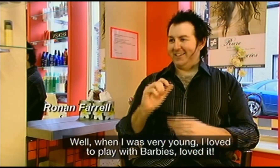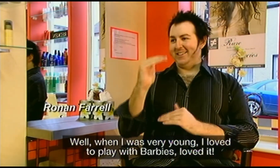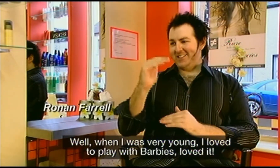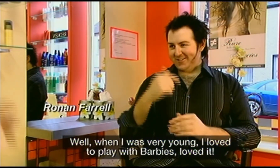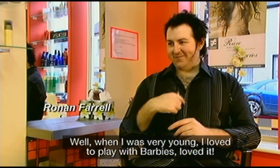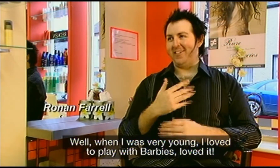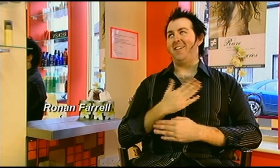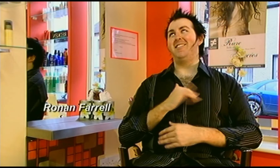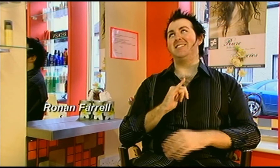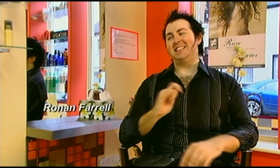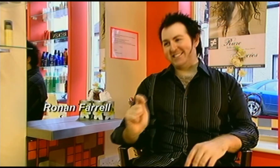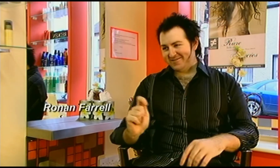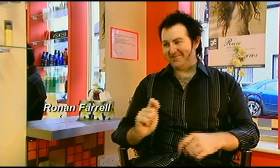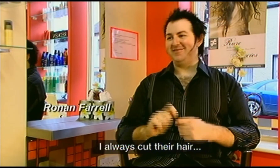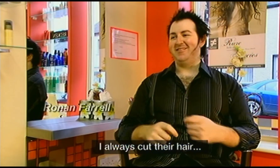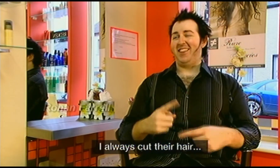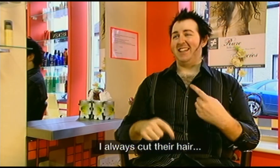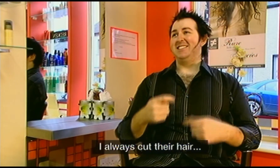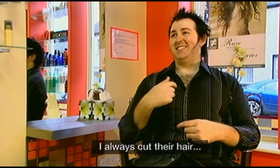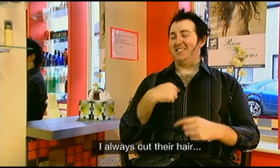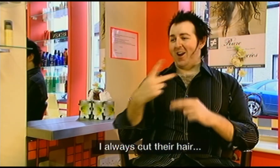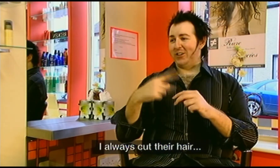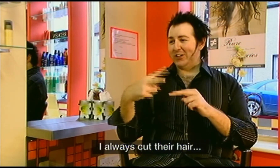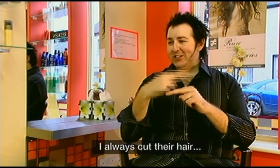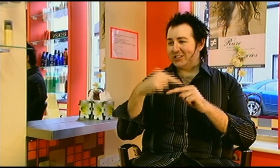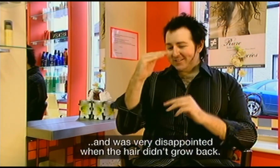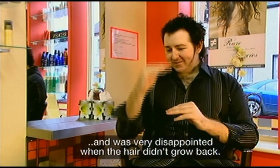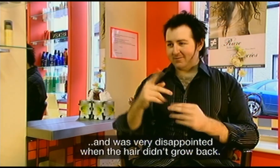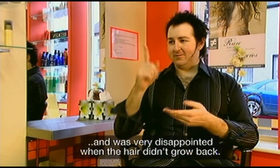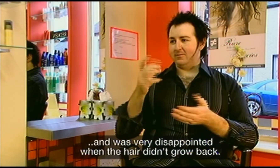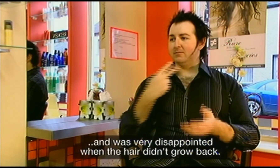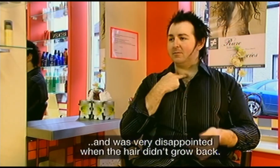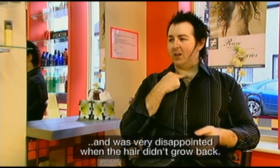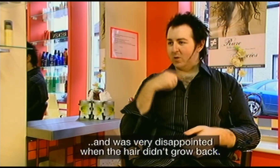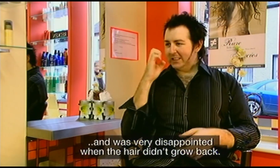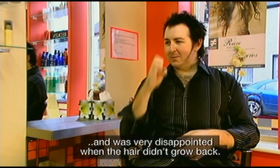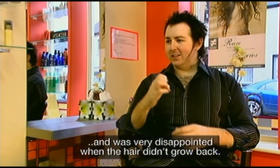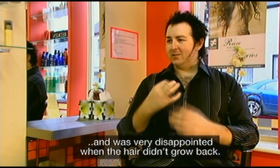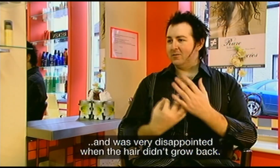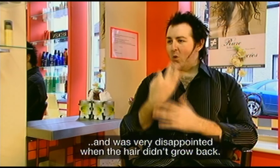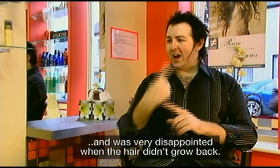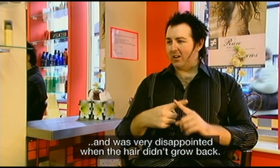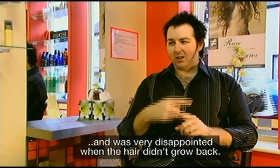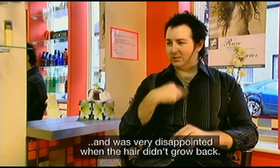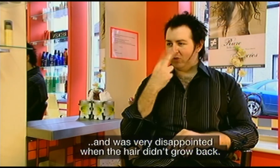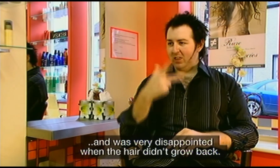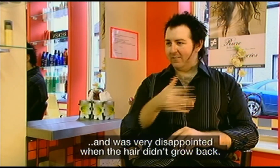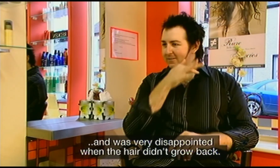Loved it. I always cut their hair and was very disappointed when the hair didn't grow back. I